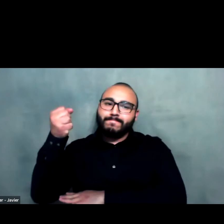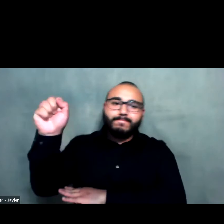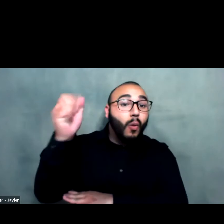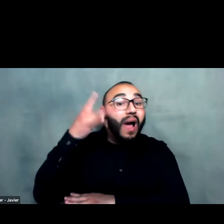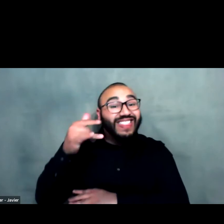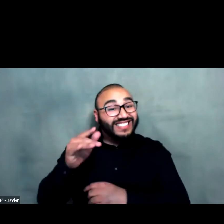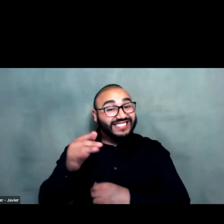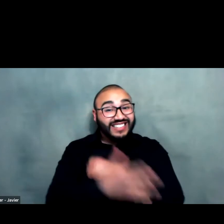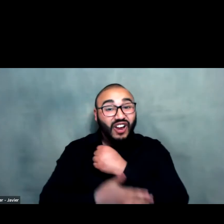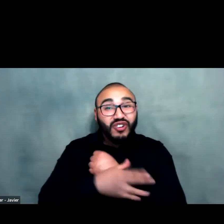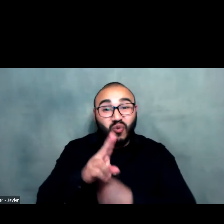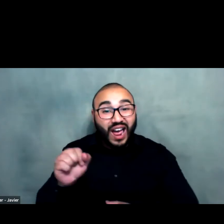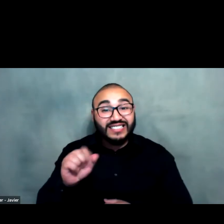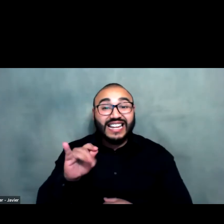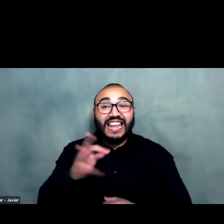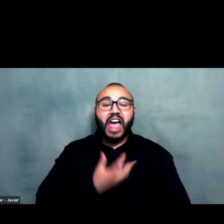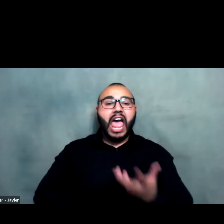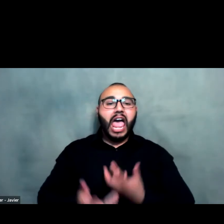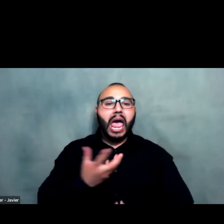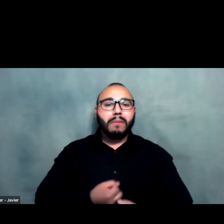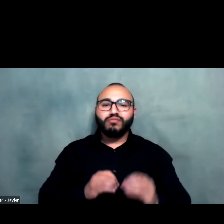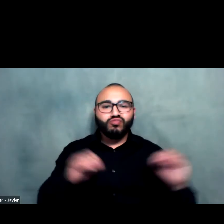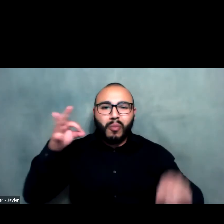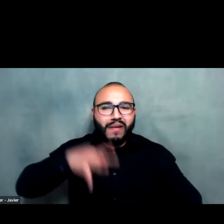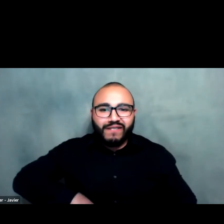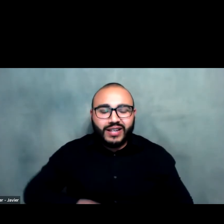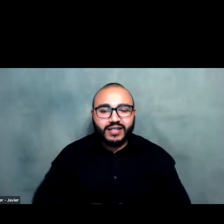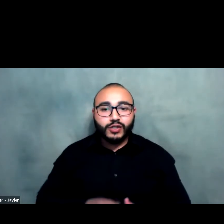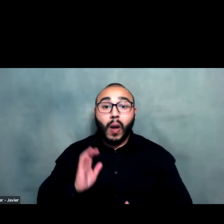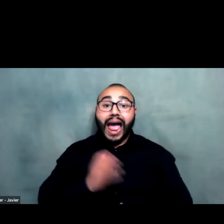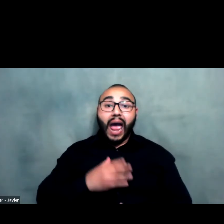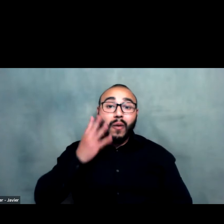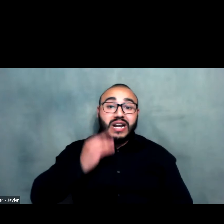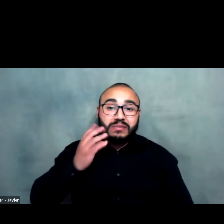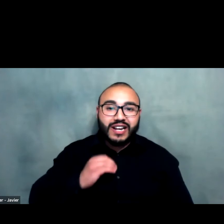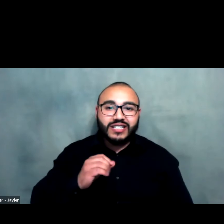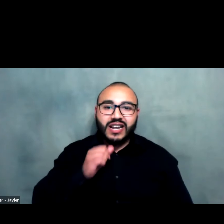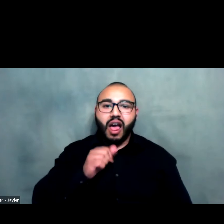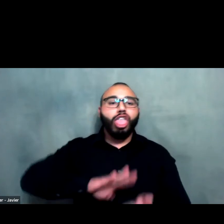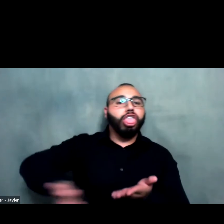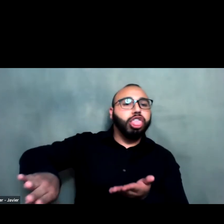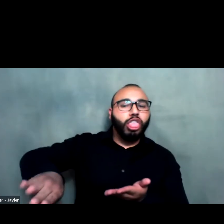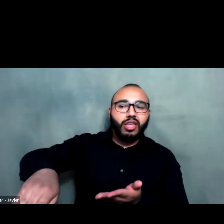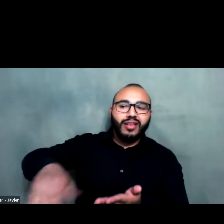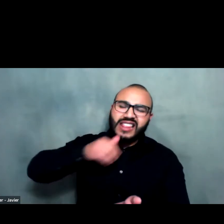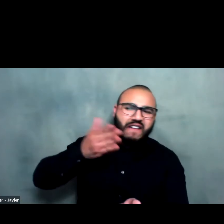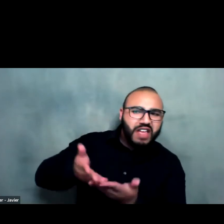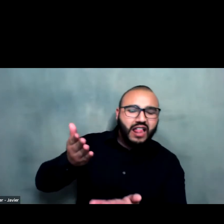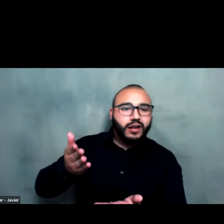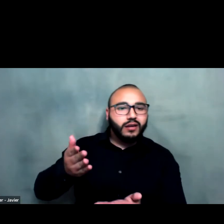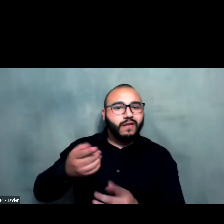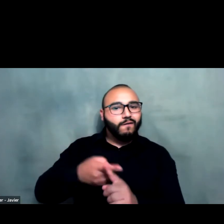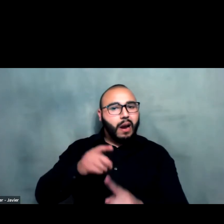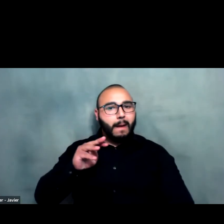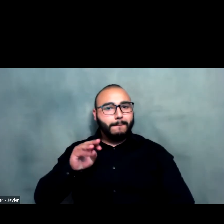good. And at the end of the day, our experiences should not be invalidated by the media, and we should not